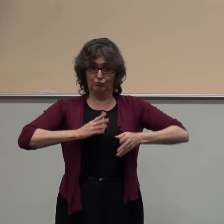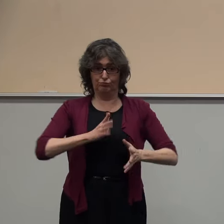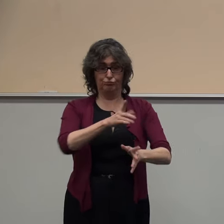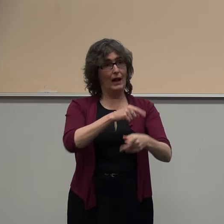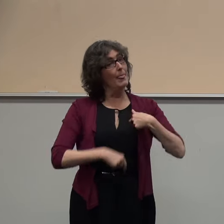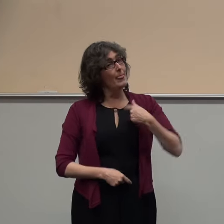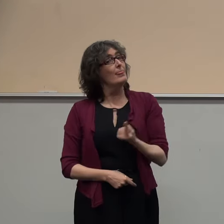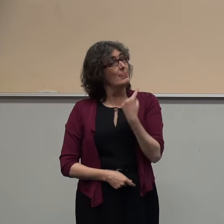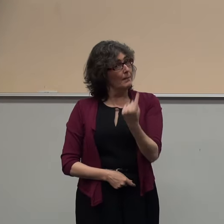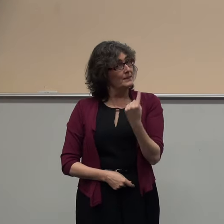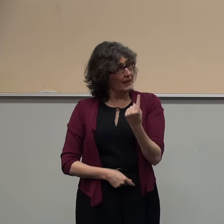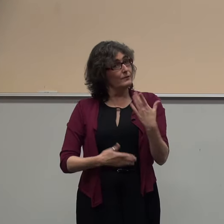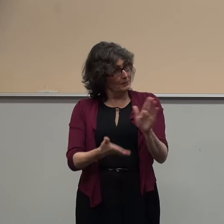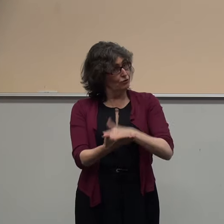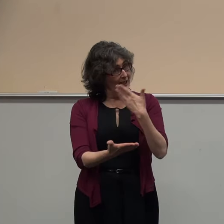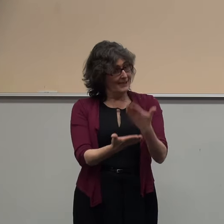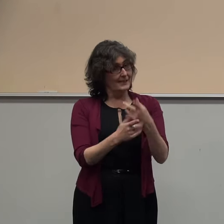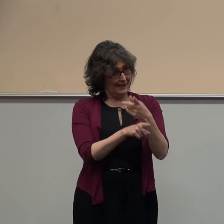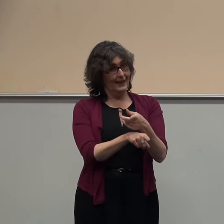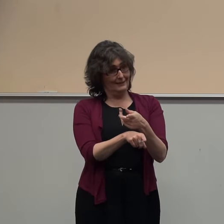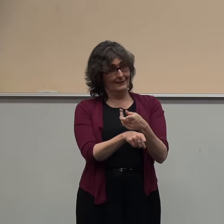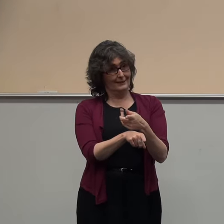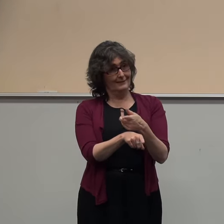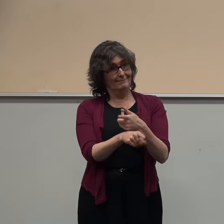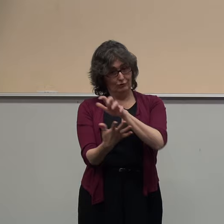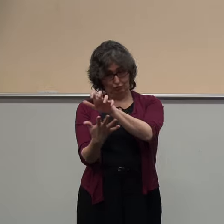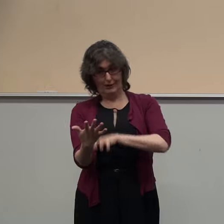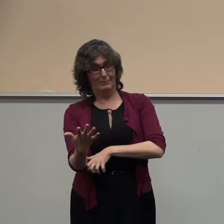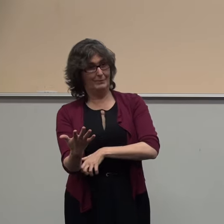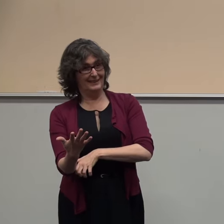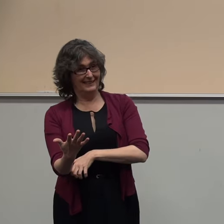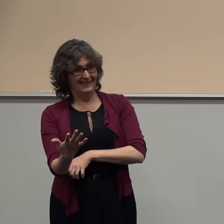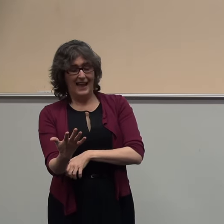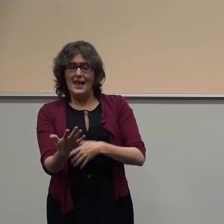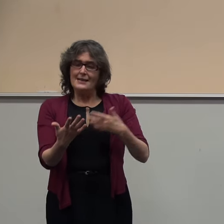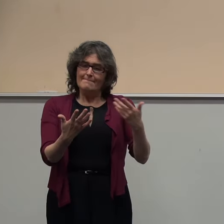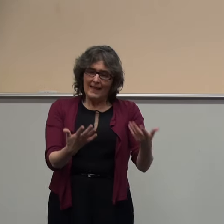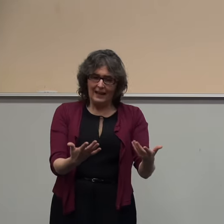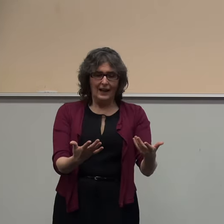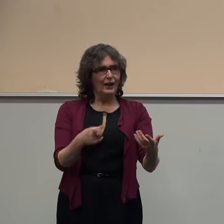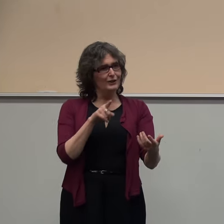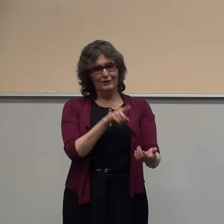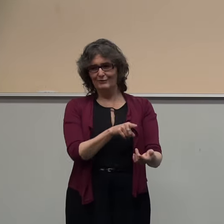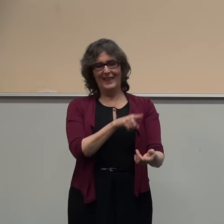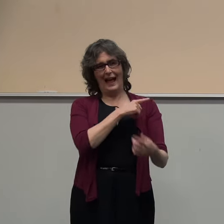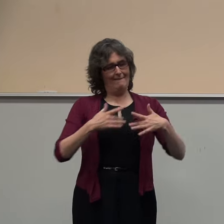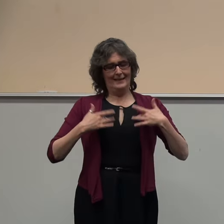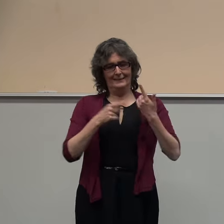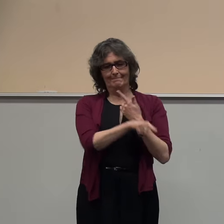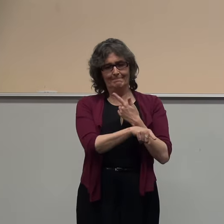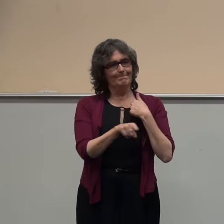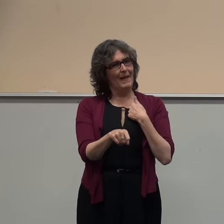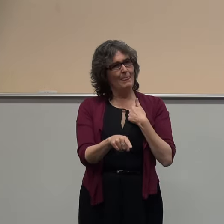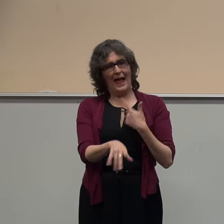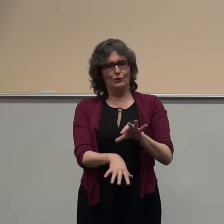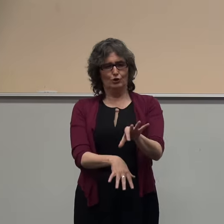something that's also from the deaf community, that's not it. Neither is putting on Tommy or Sweeney Todd. It's